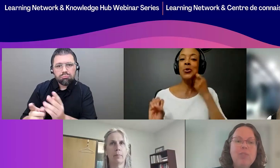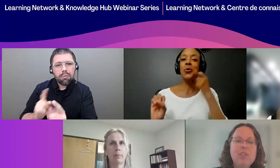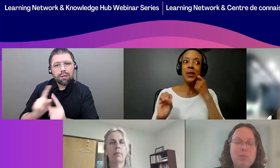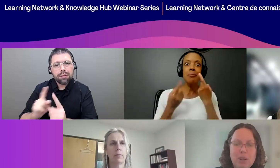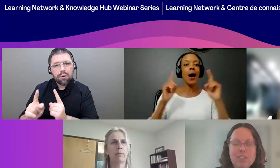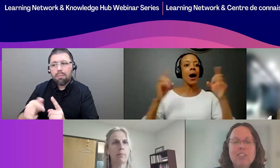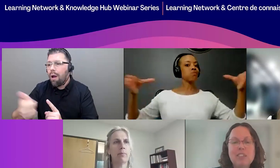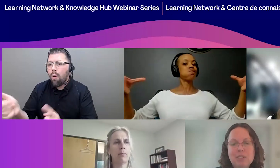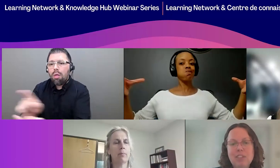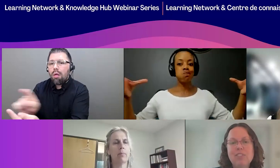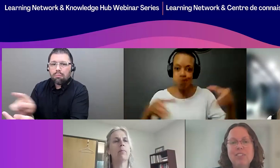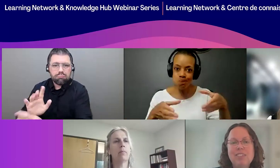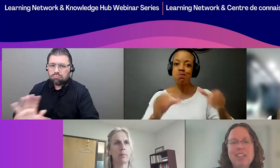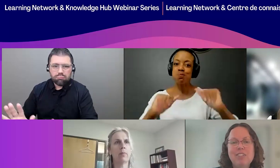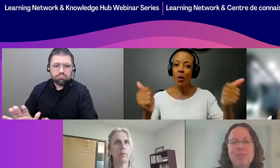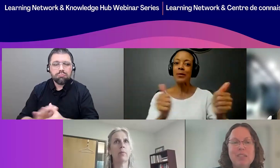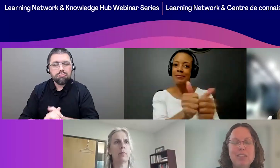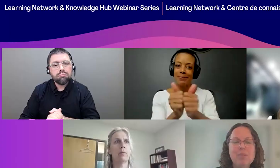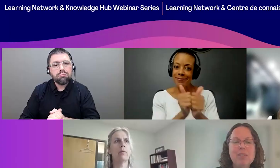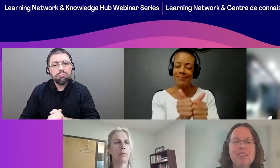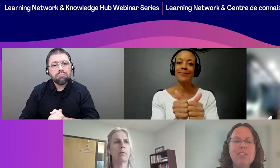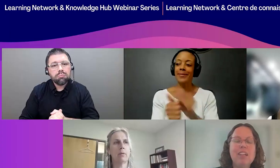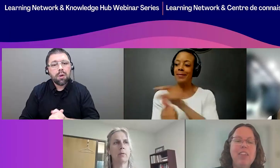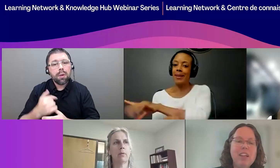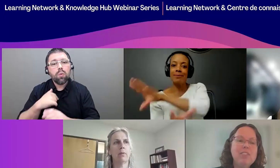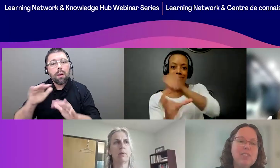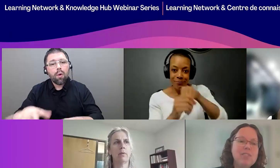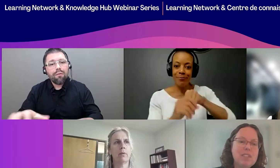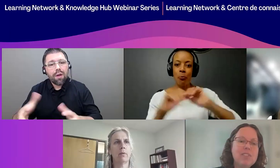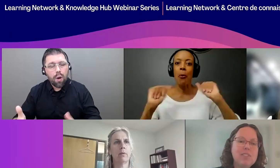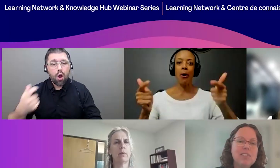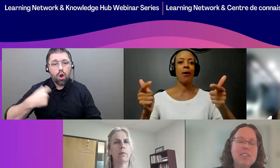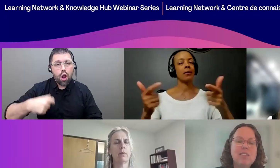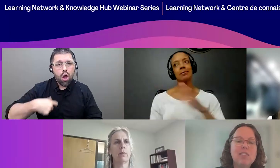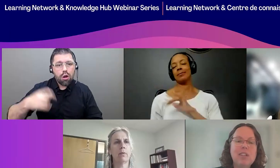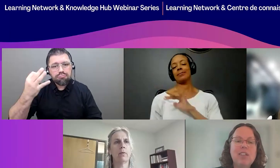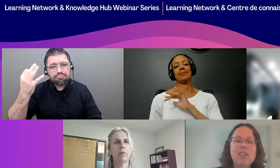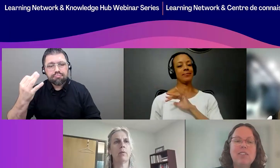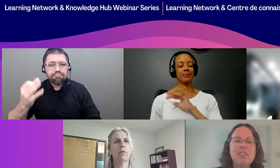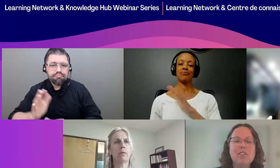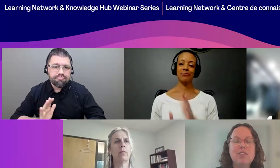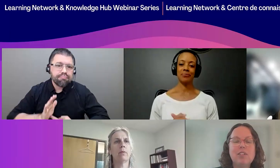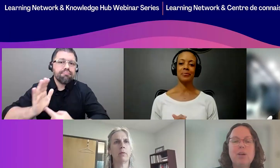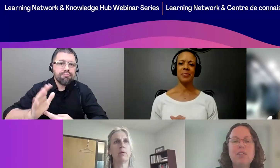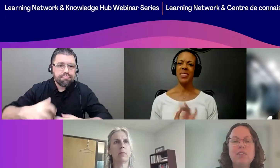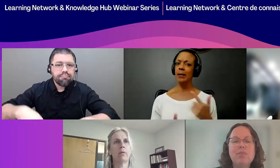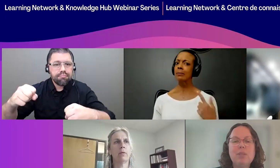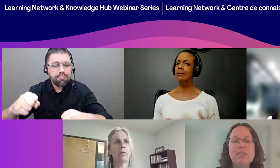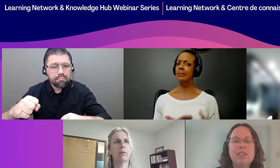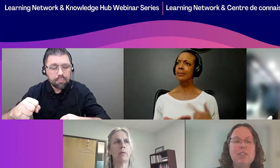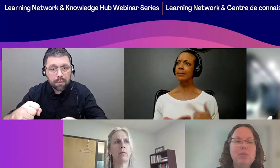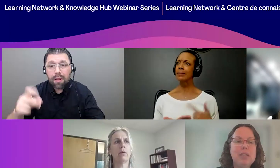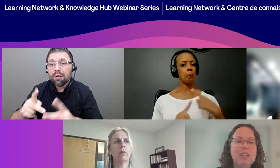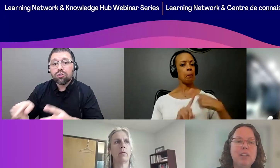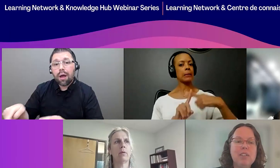who were involved with our project, including facilitators and participants. And that was discussed quite a lot as a very